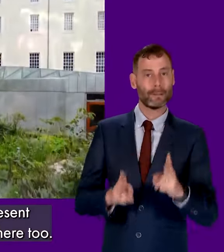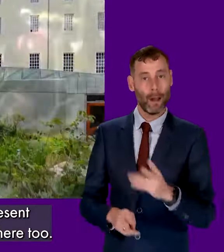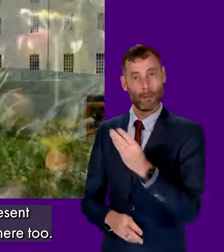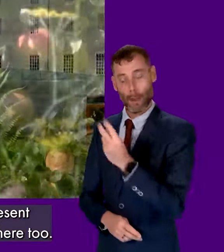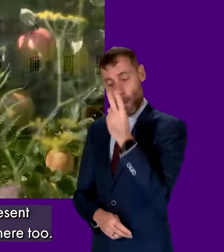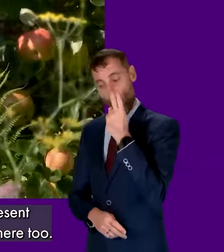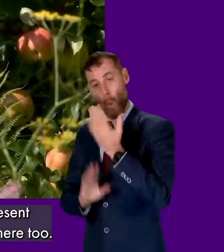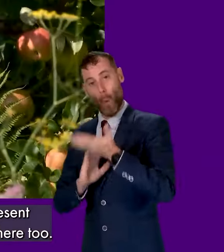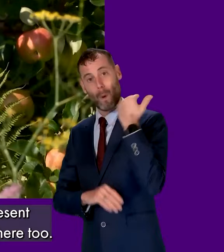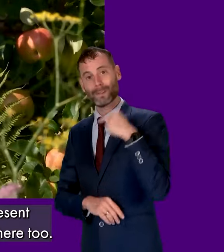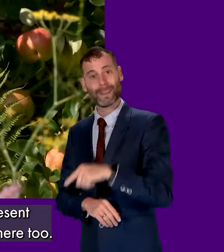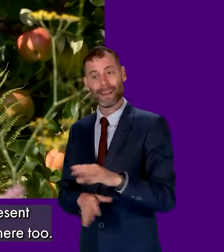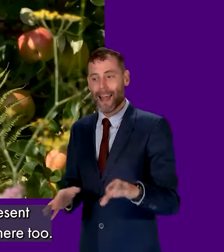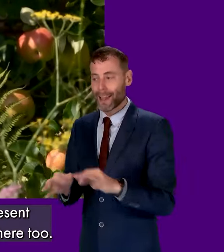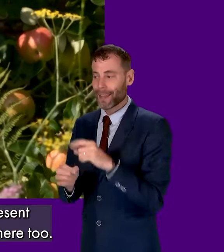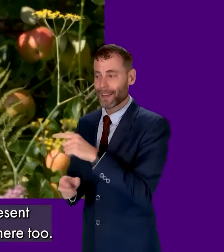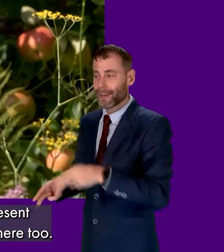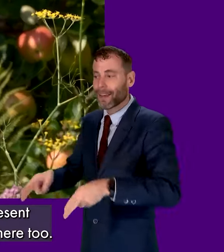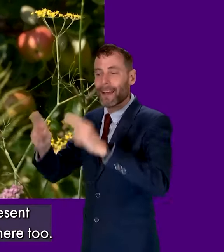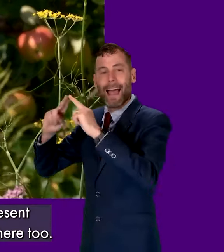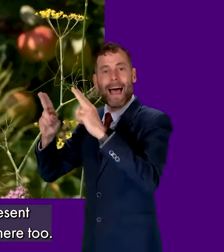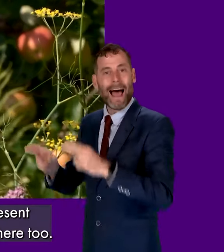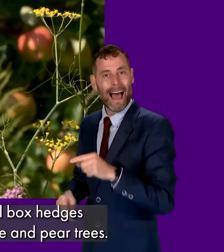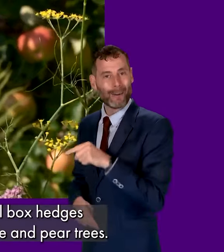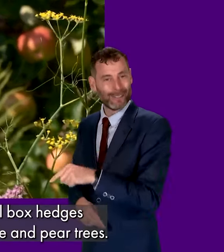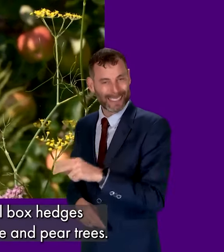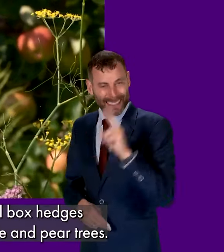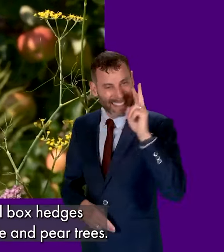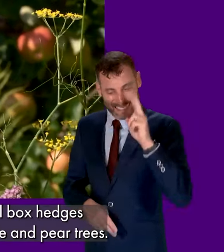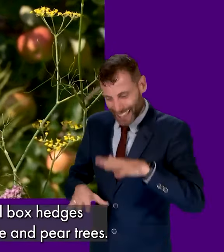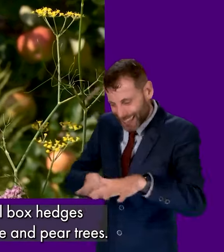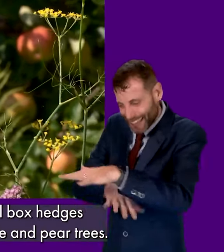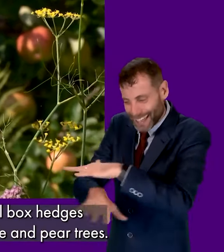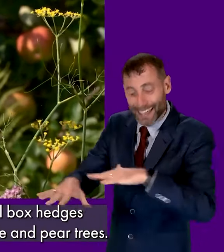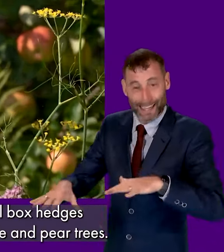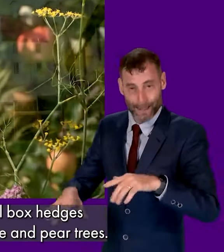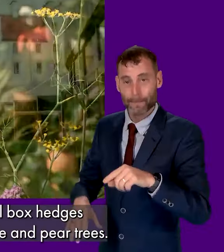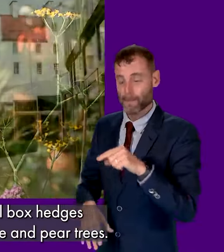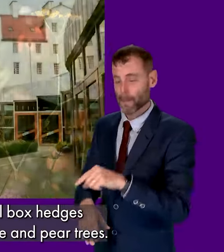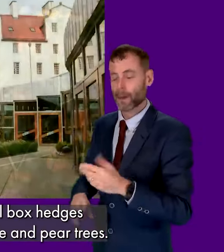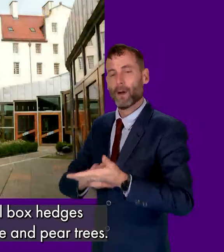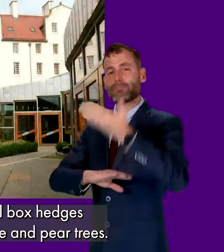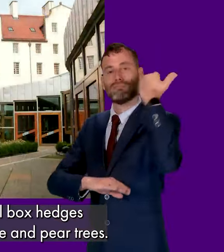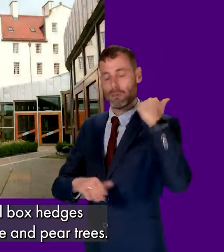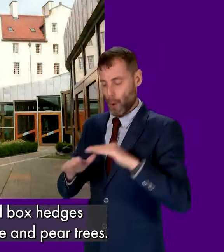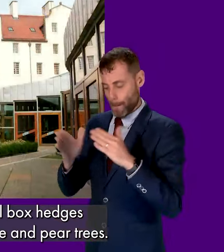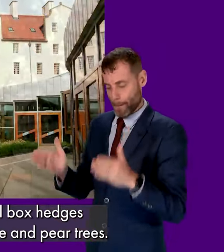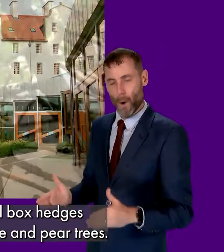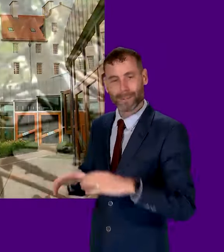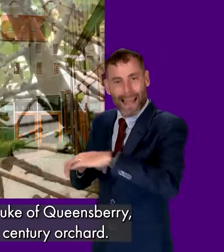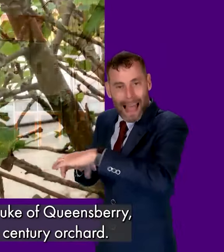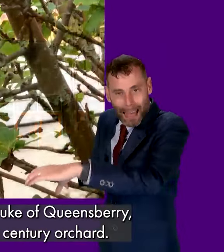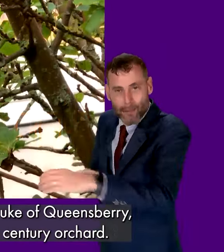campus, past and present come together here too. It contains traditional box hedges as well as a row of apple and pear